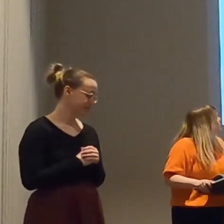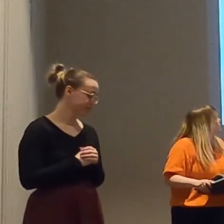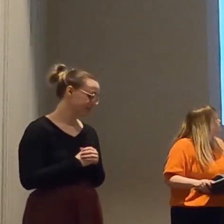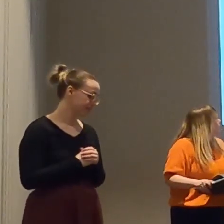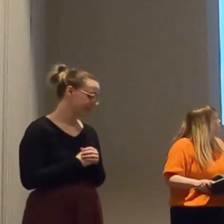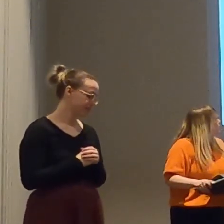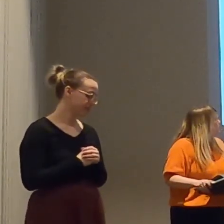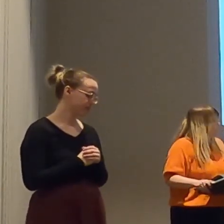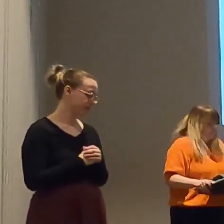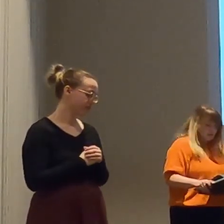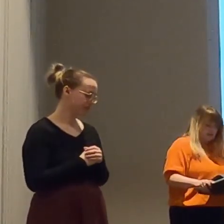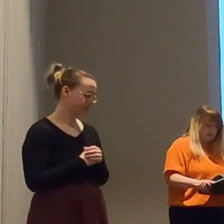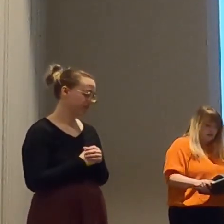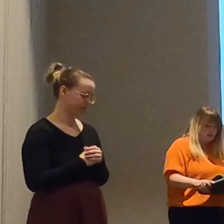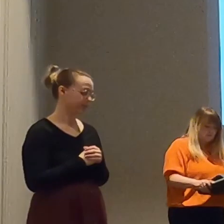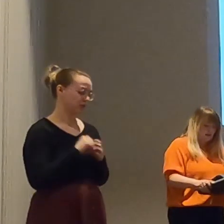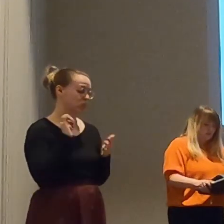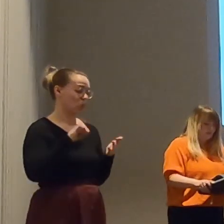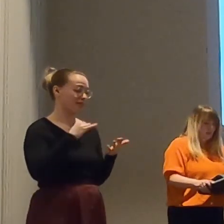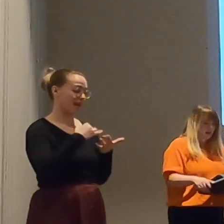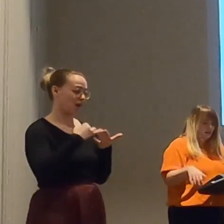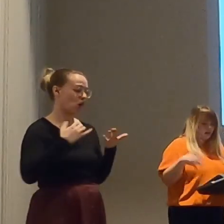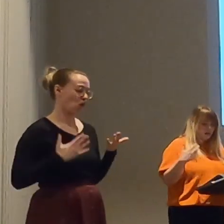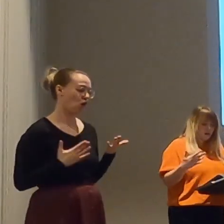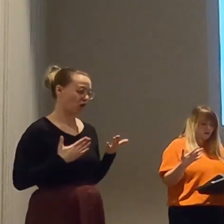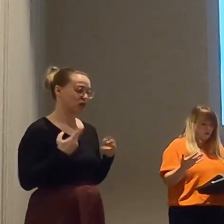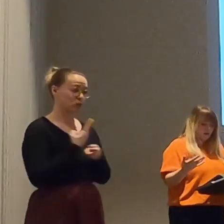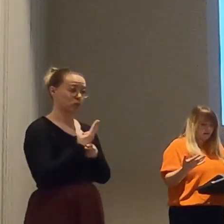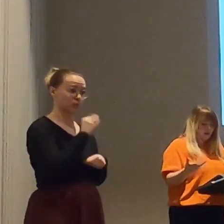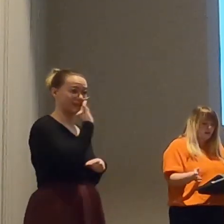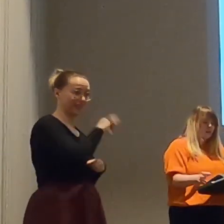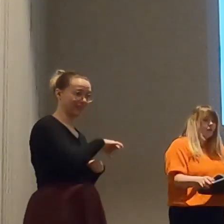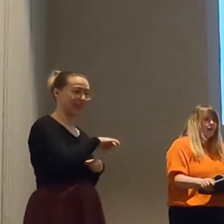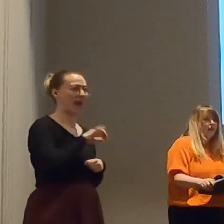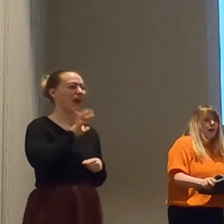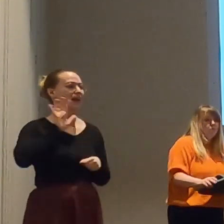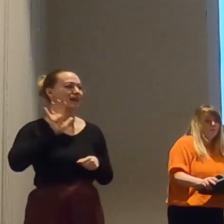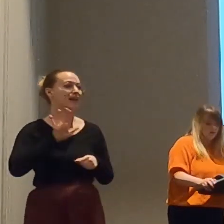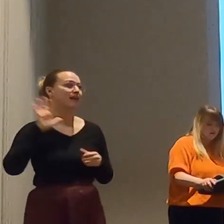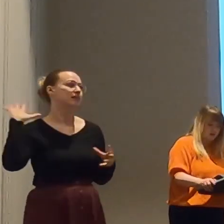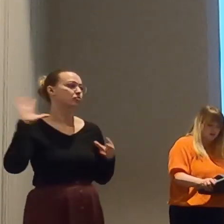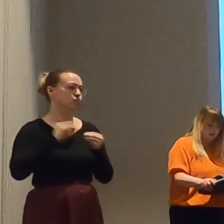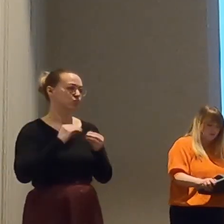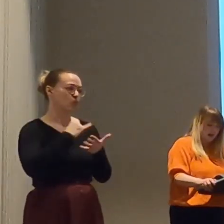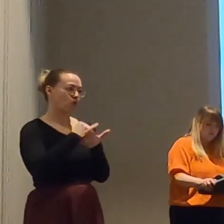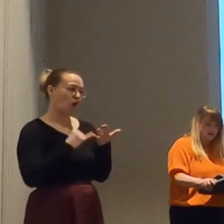So Tylon Sawyer has used this and his other artworks to look at how